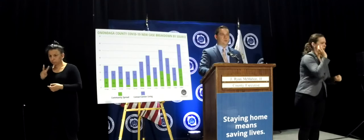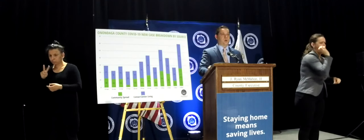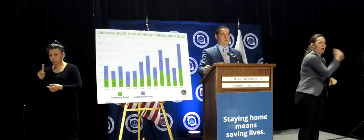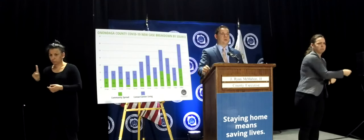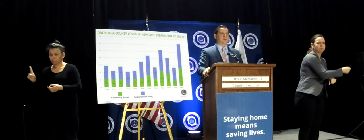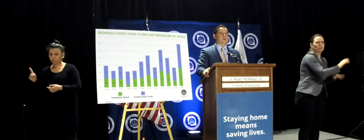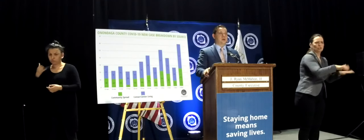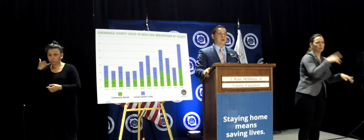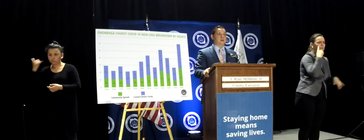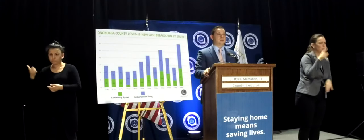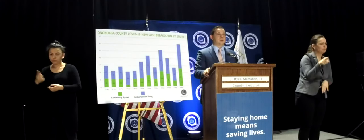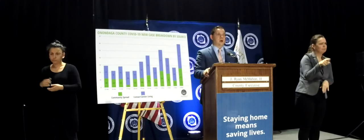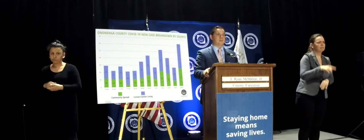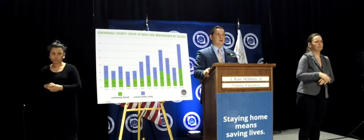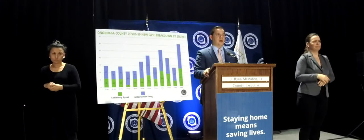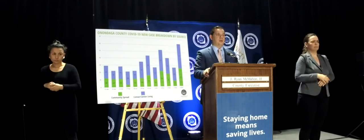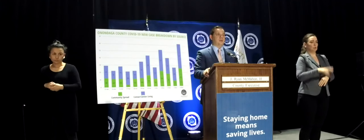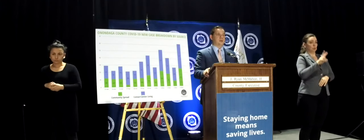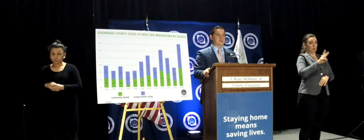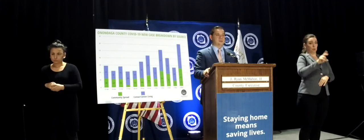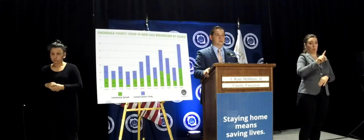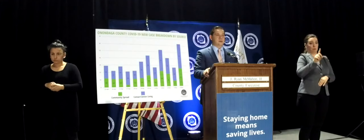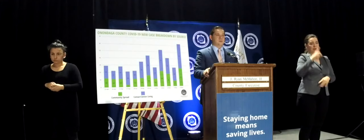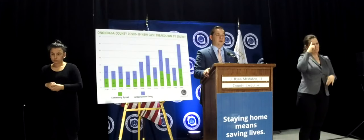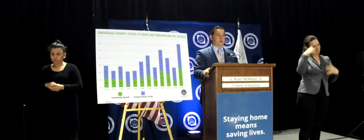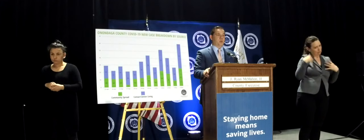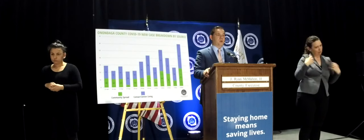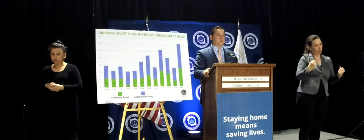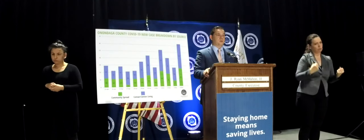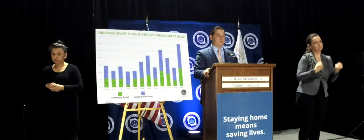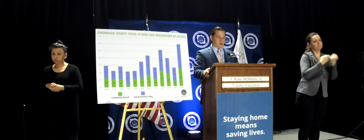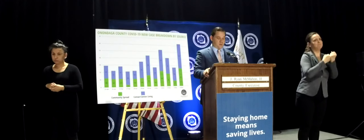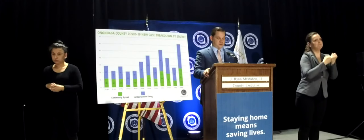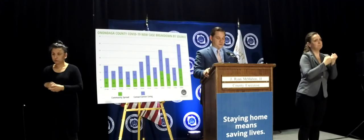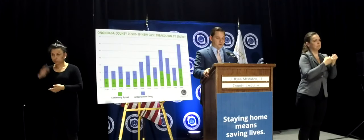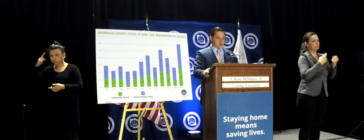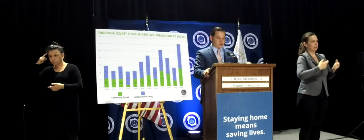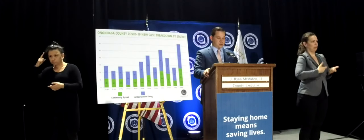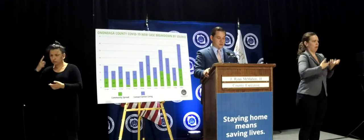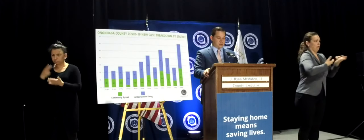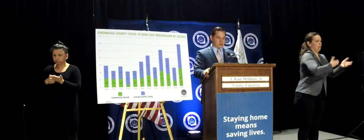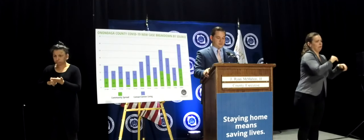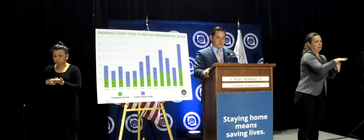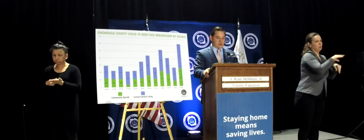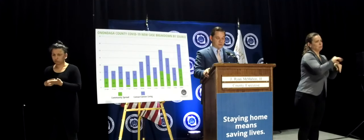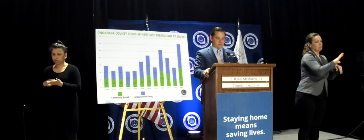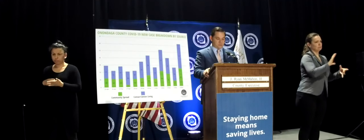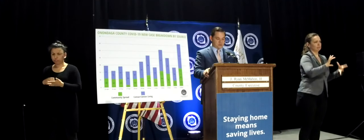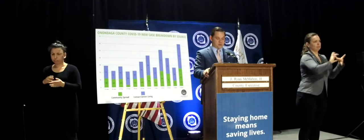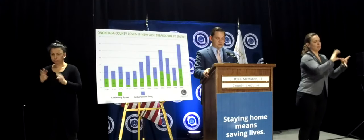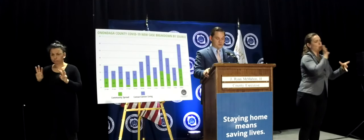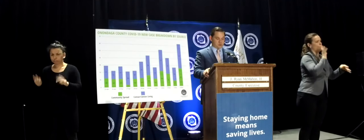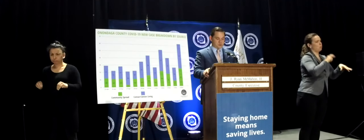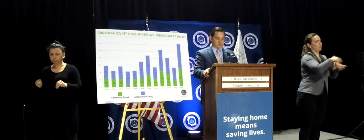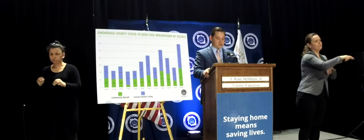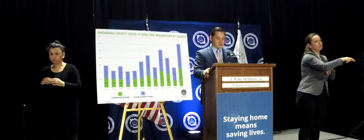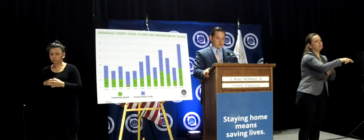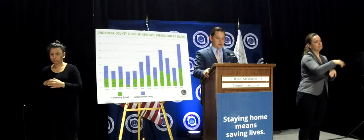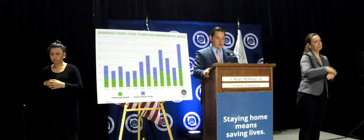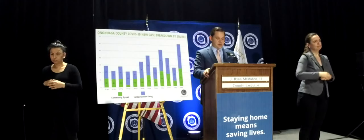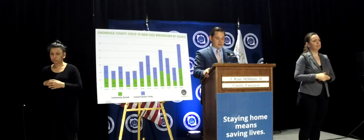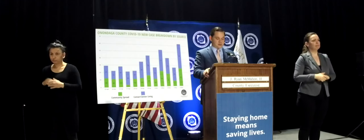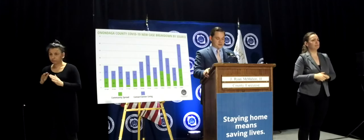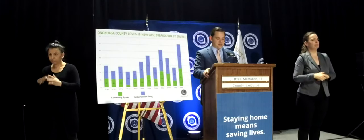emotional support. Our mental health is very important for all of us to function as a family, as an individual,